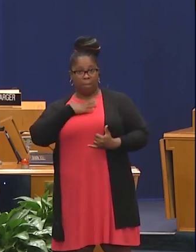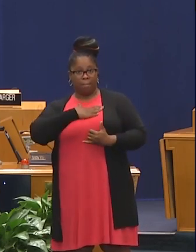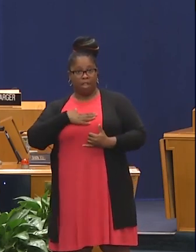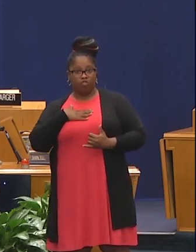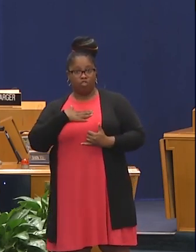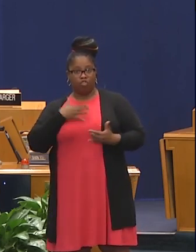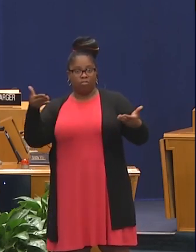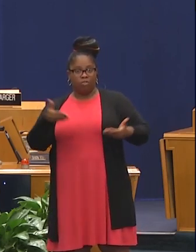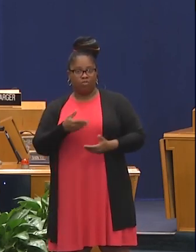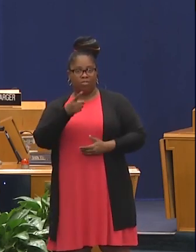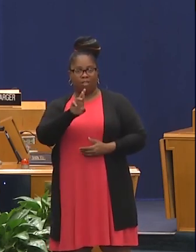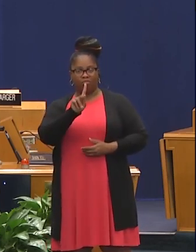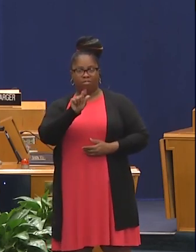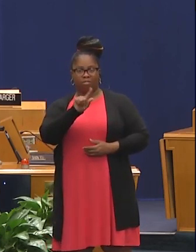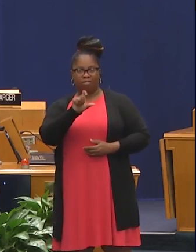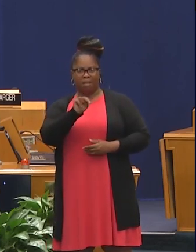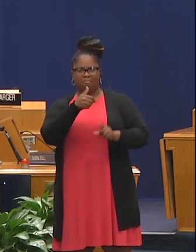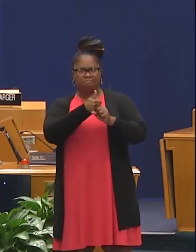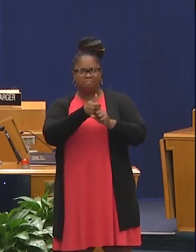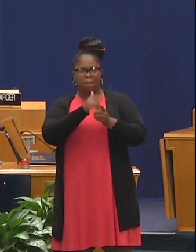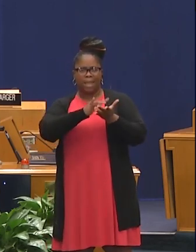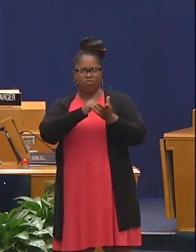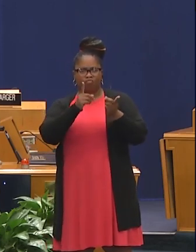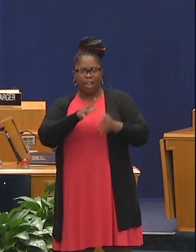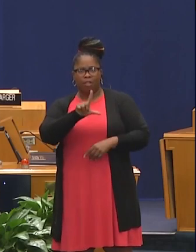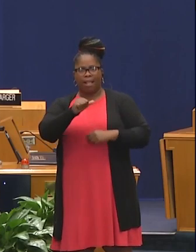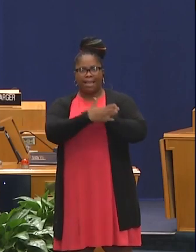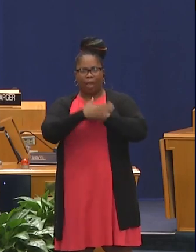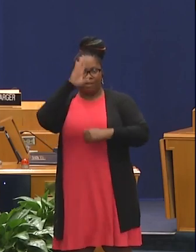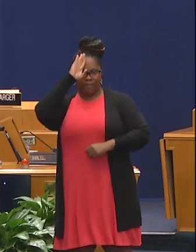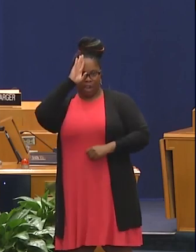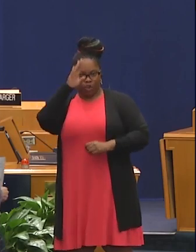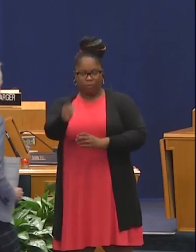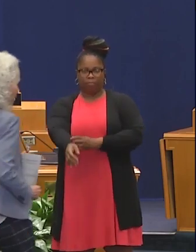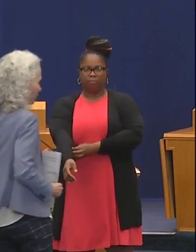Dr. Kazan, the Medical Director of LA County Fire.